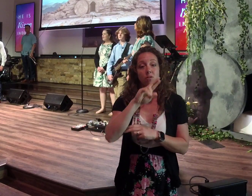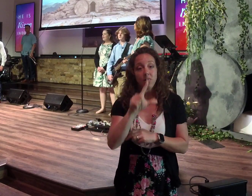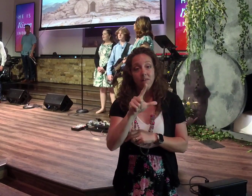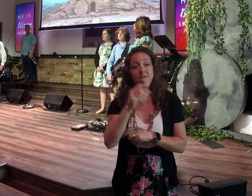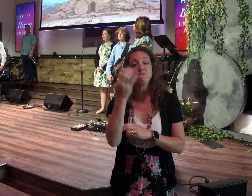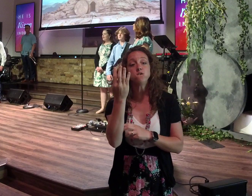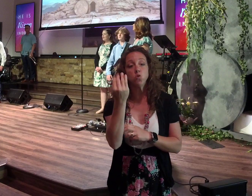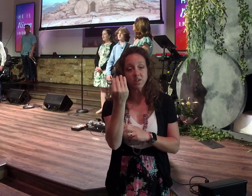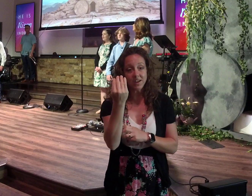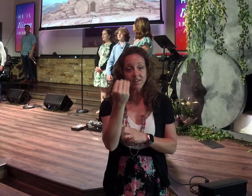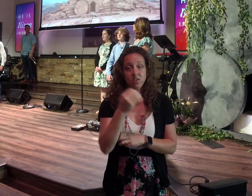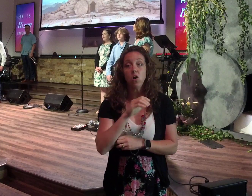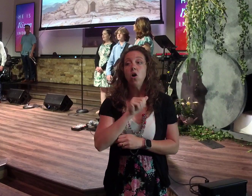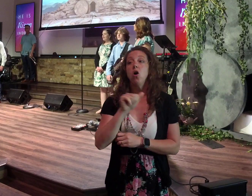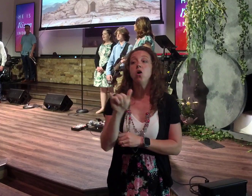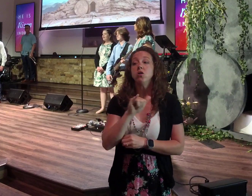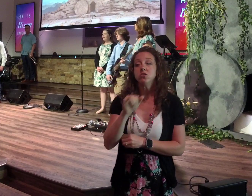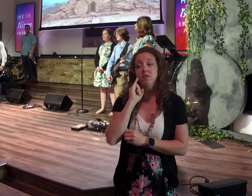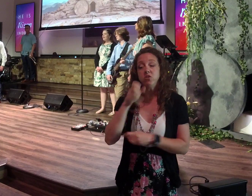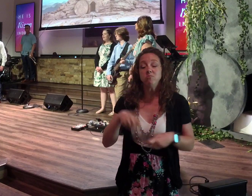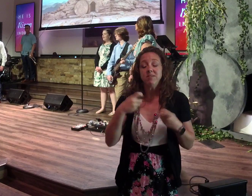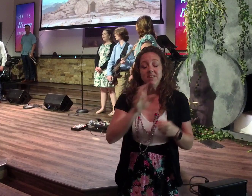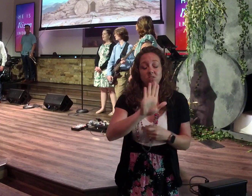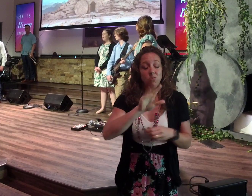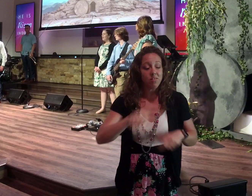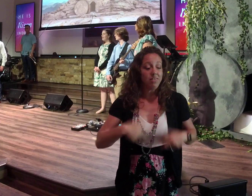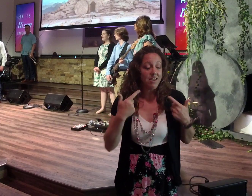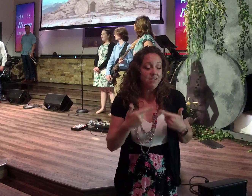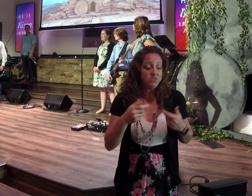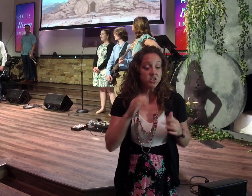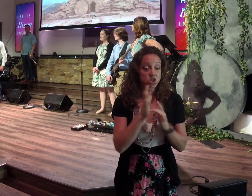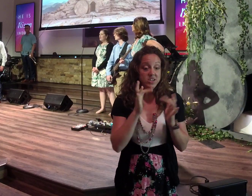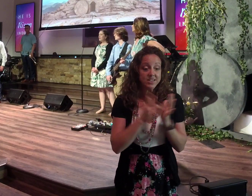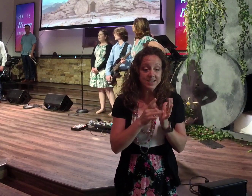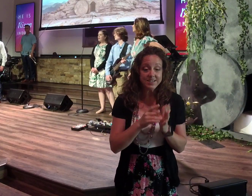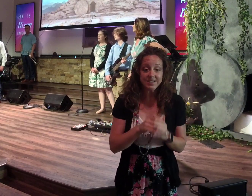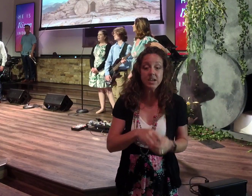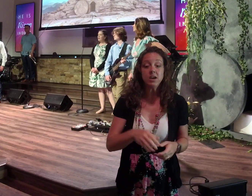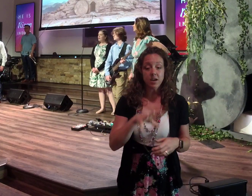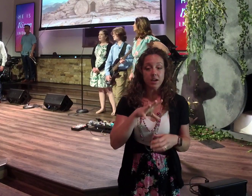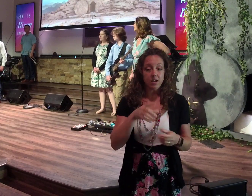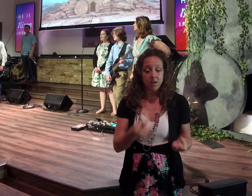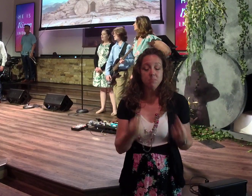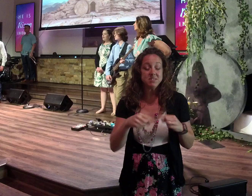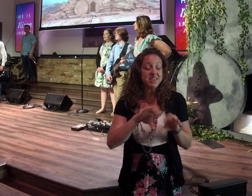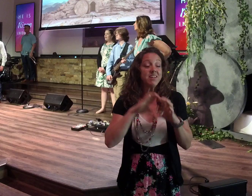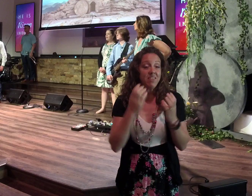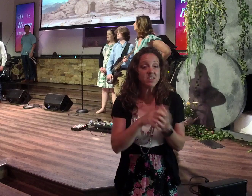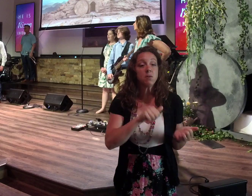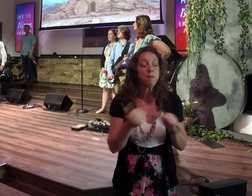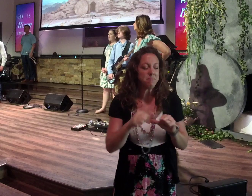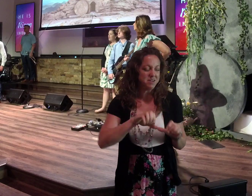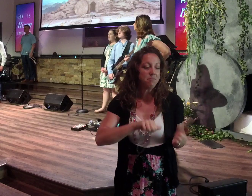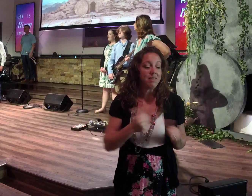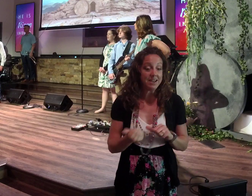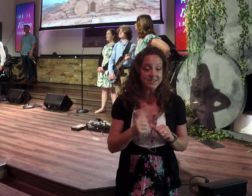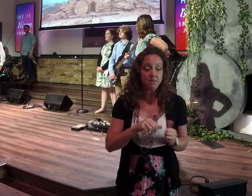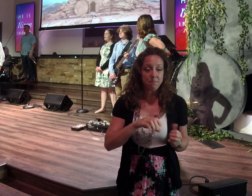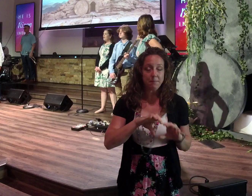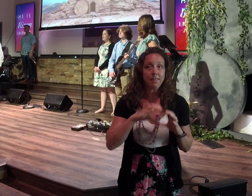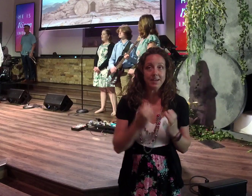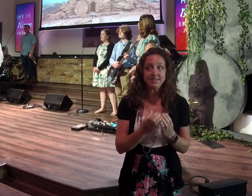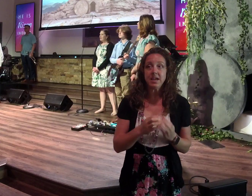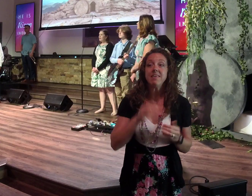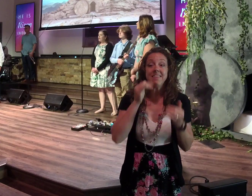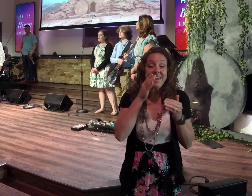Also today, if you gave your life to Jesus, that would be a wonderful next step as well, to come attend our baptism class. We're going to have a baptism at the beach near the